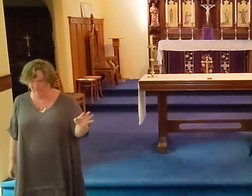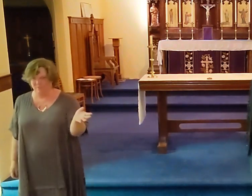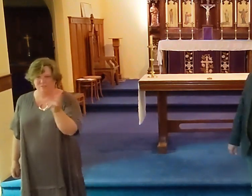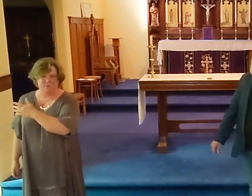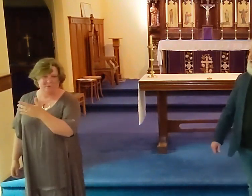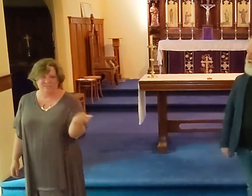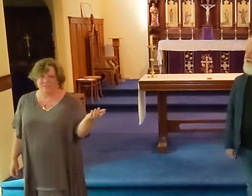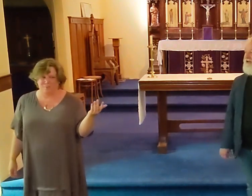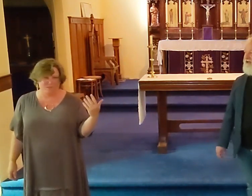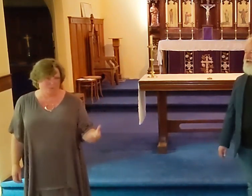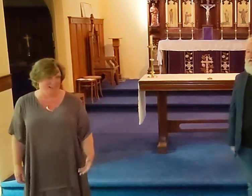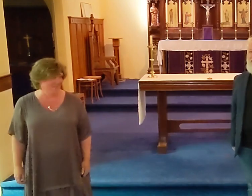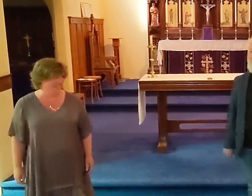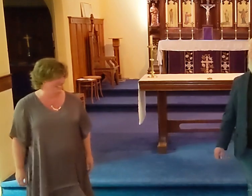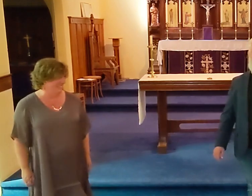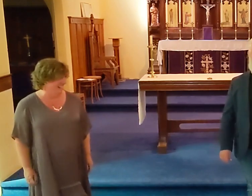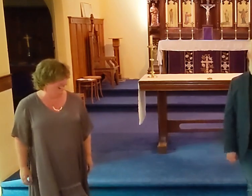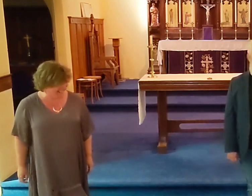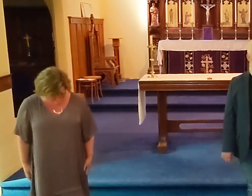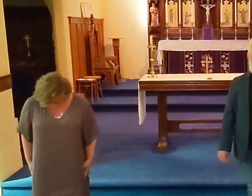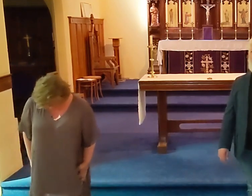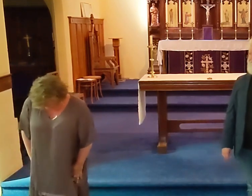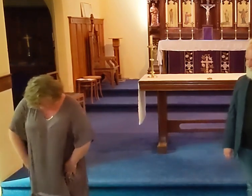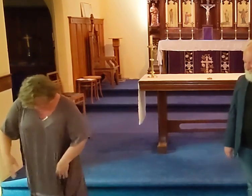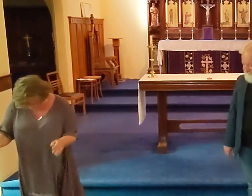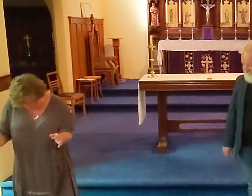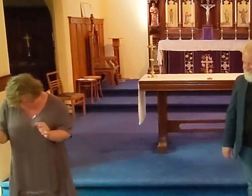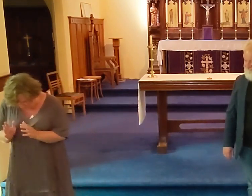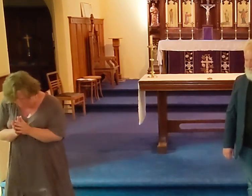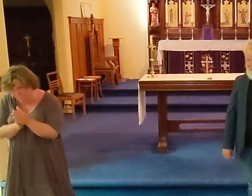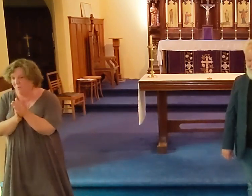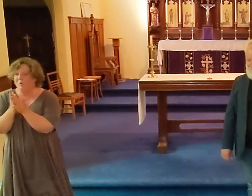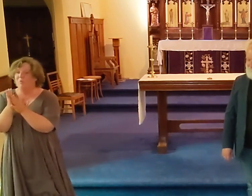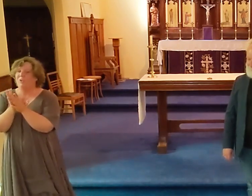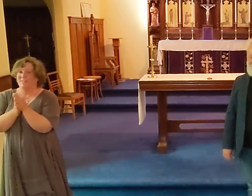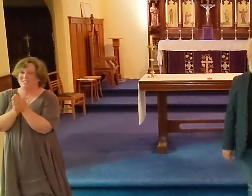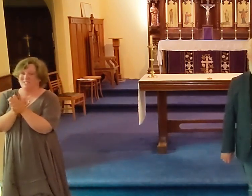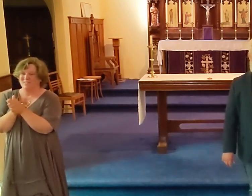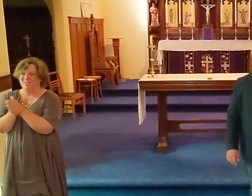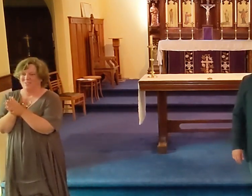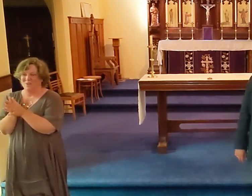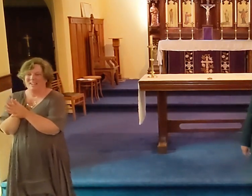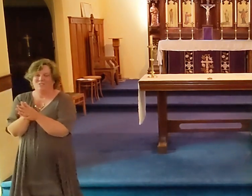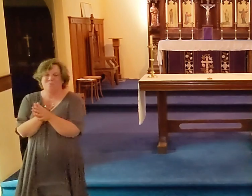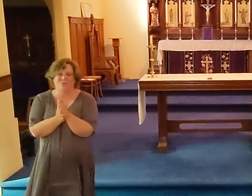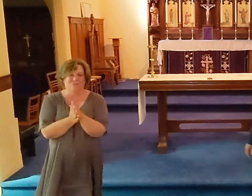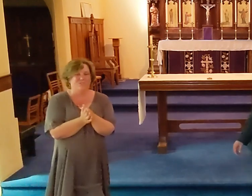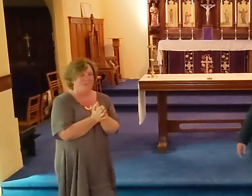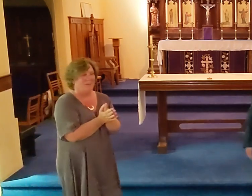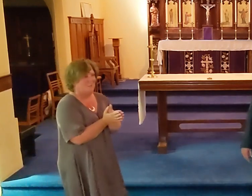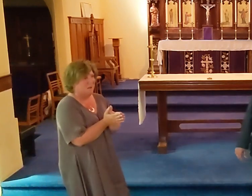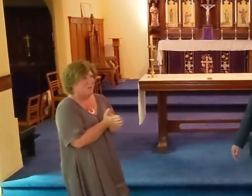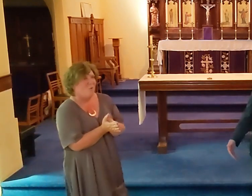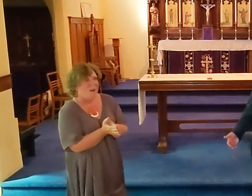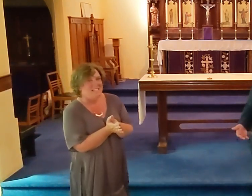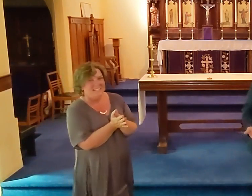or another, because we all live here, we all came here someday. Right. What we would like to sing for you, though, is a beautiful